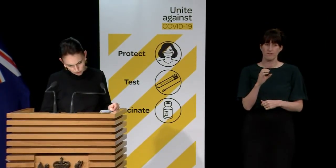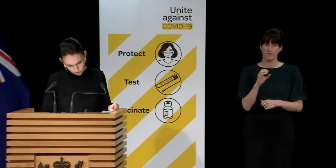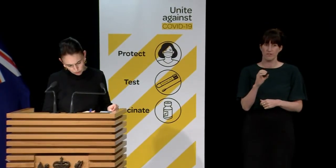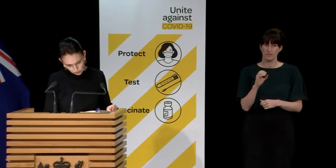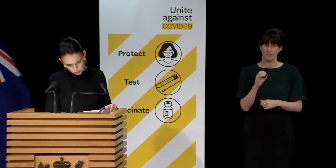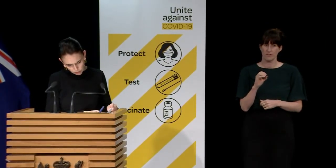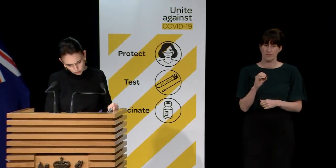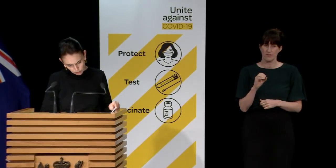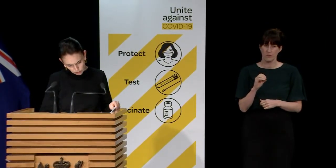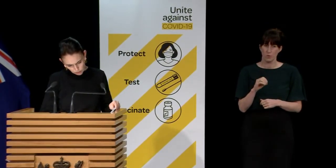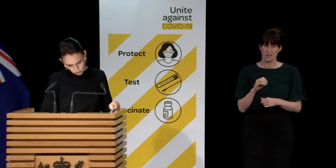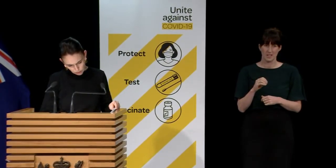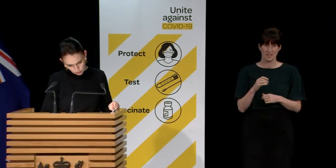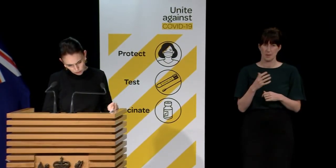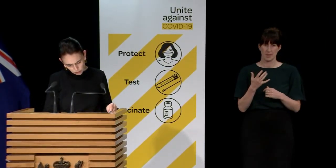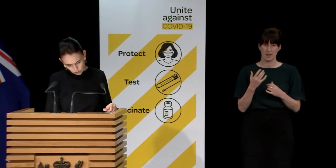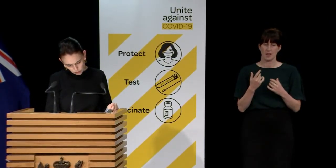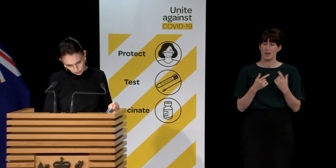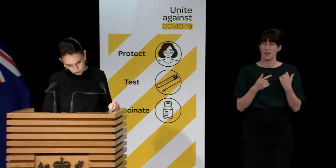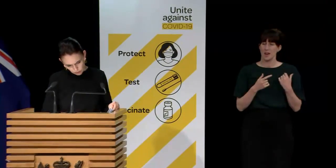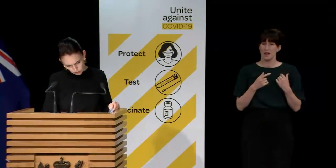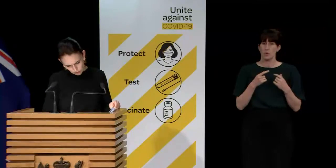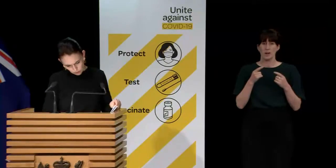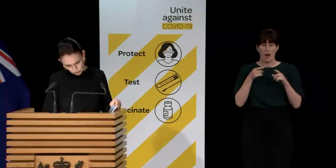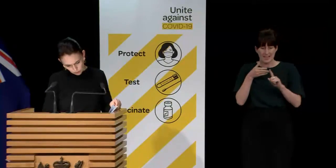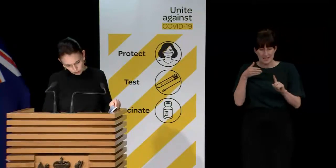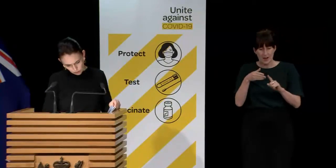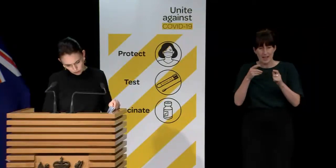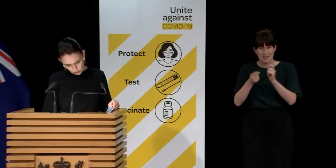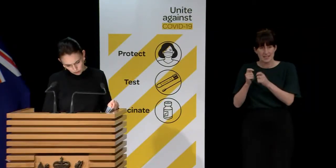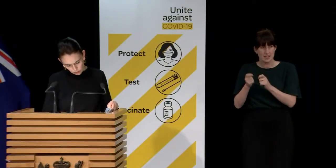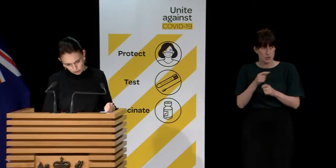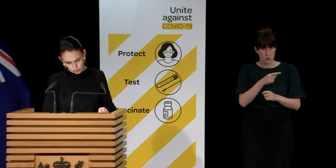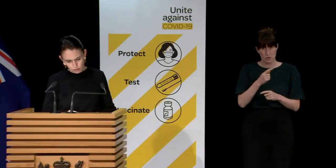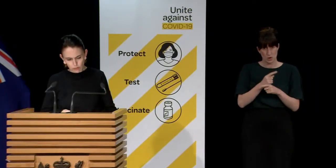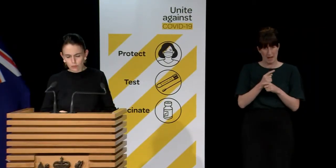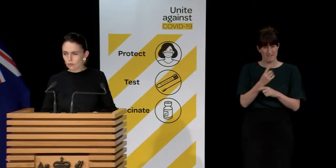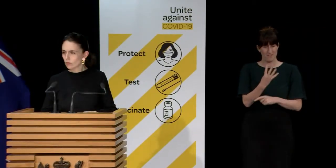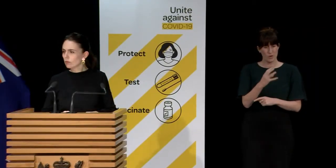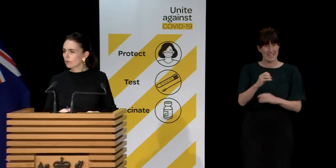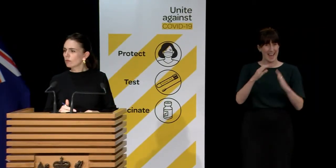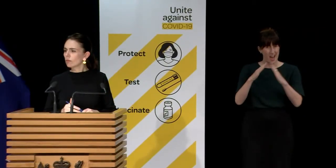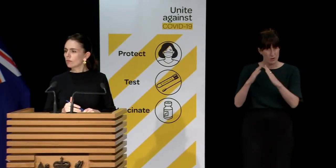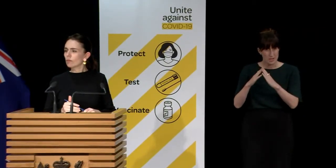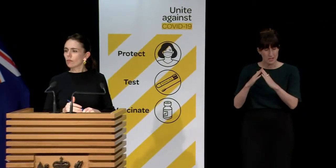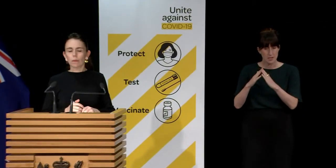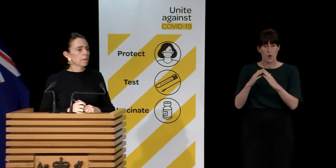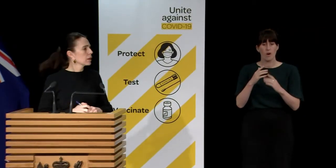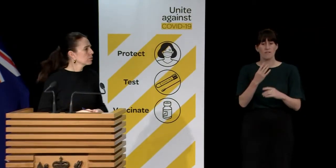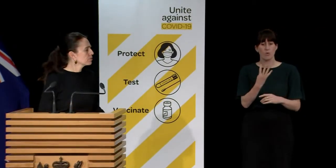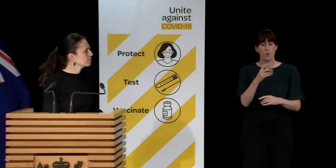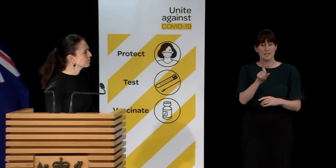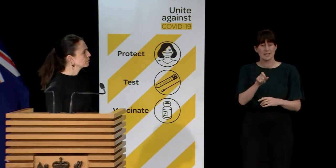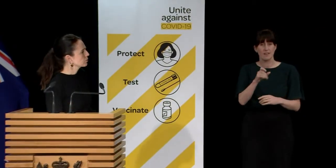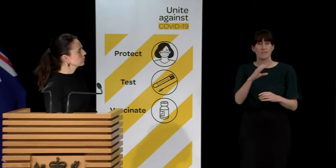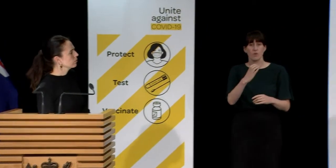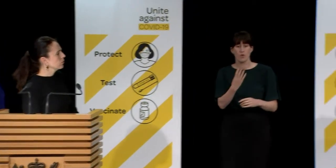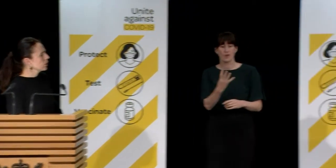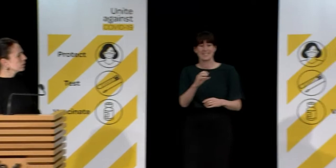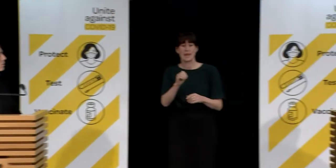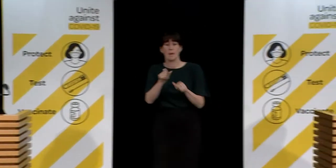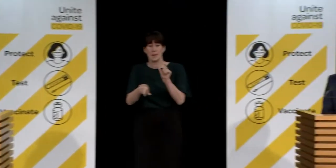and identify, test and then follow up vaccination, but I wasn't sure whether you were referring to sort of 40 houses, facilities, people. Can you just give a bit of clarification